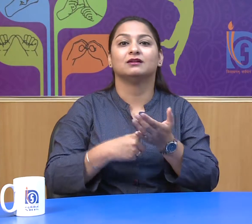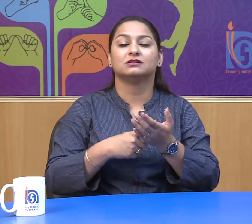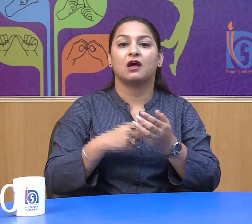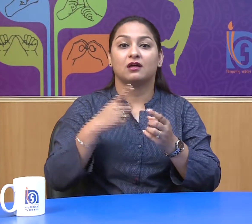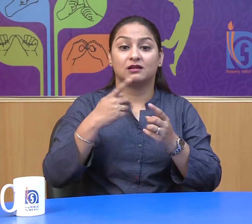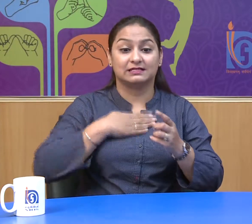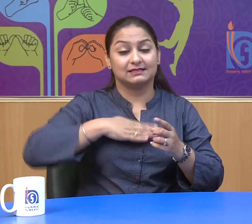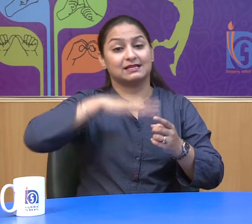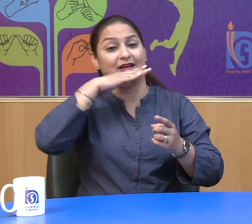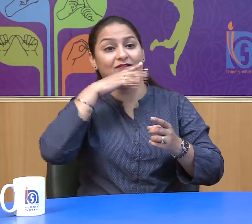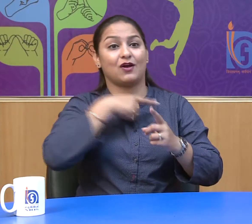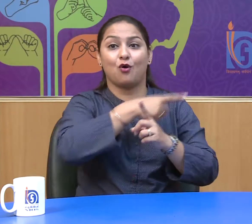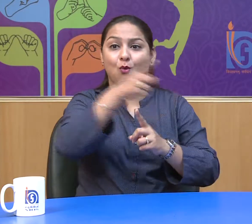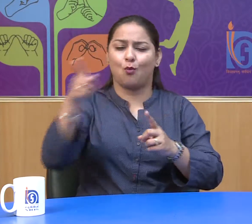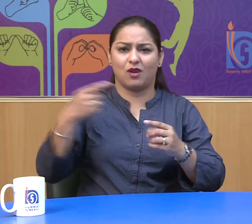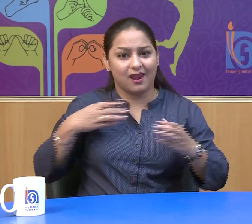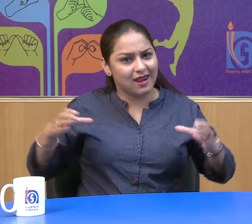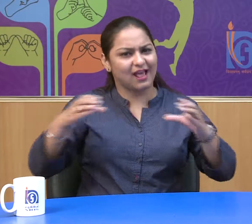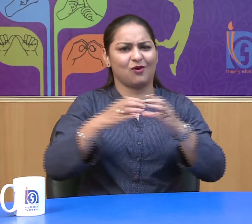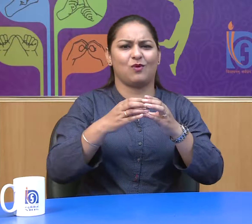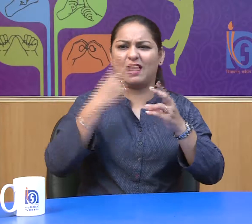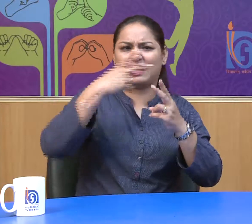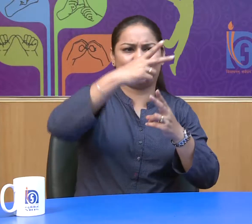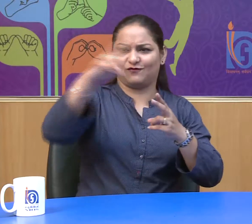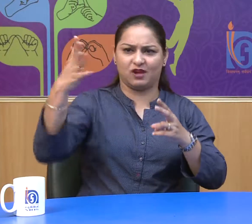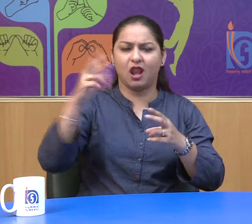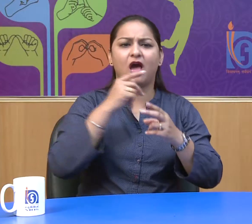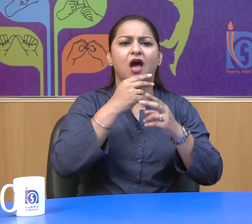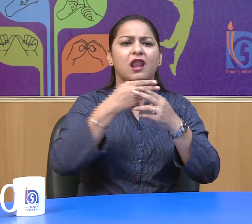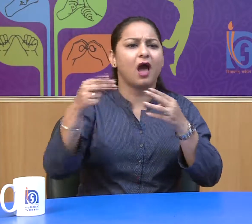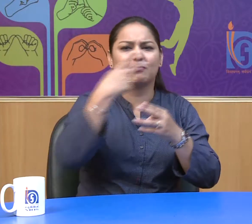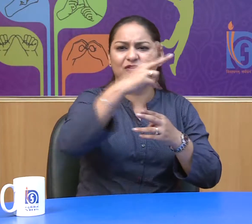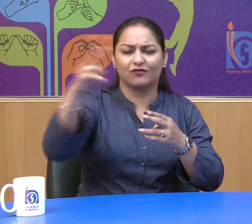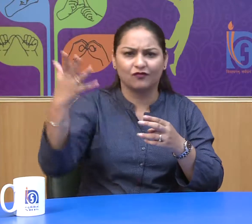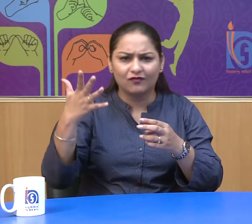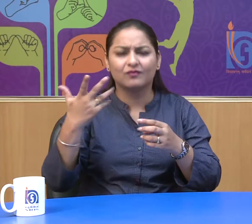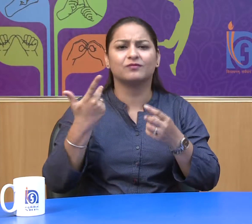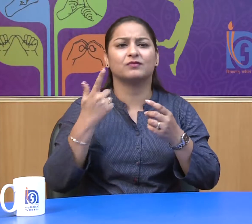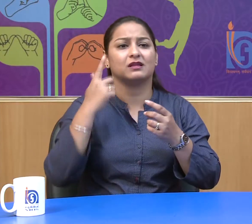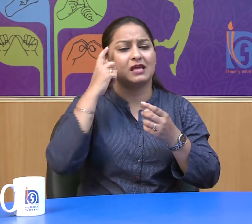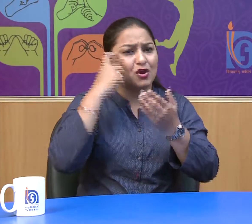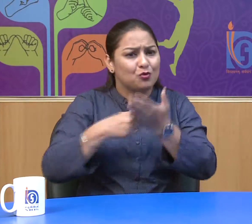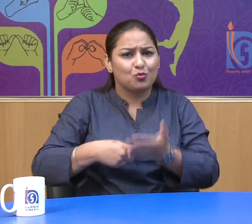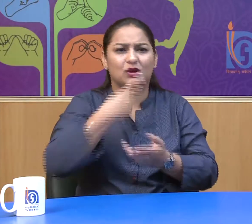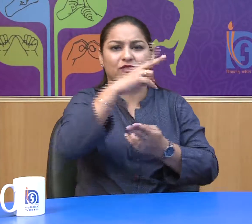satisfy both the rationality as well as emotions. All the Bhakti